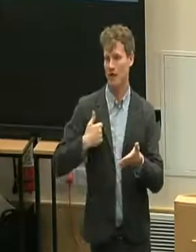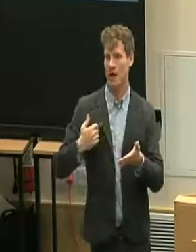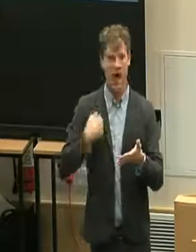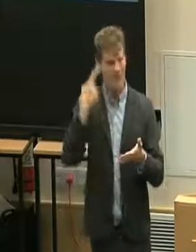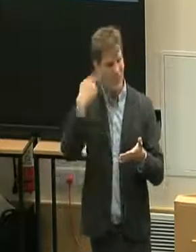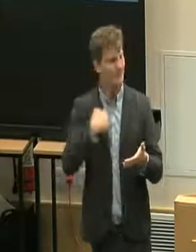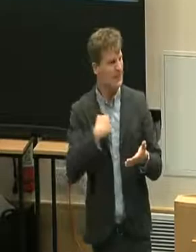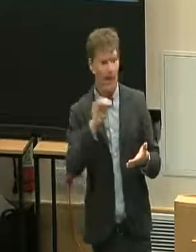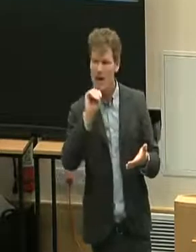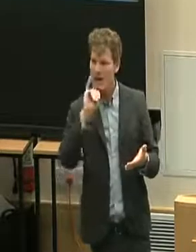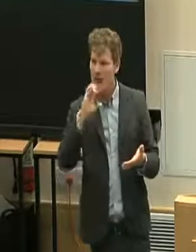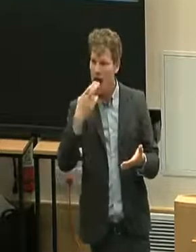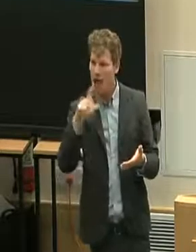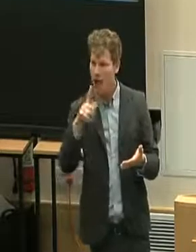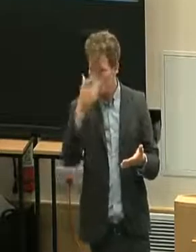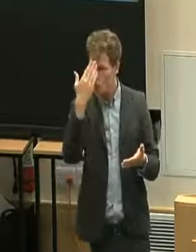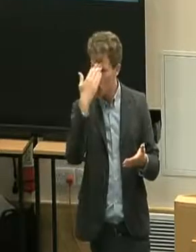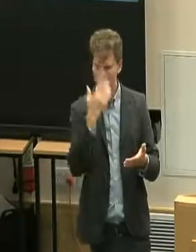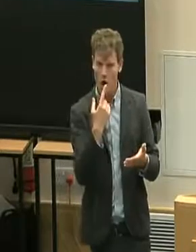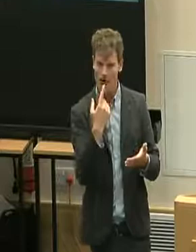I think, from that era.